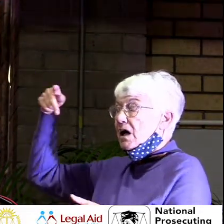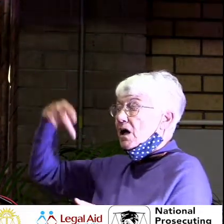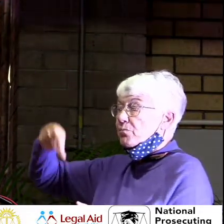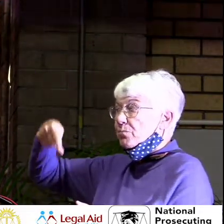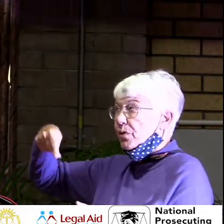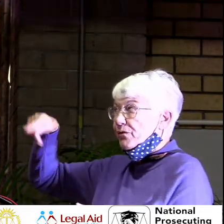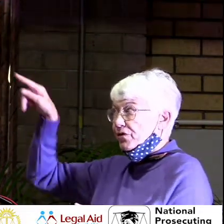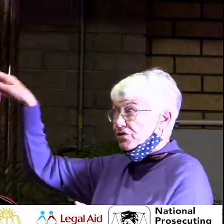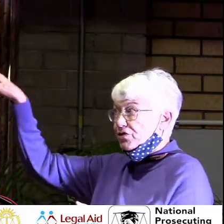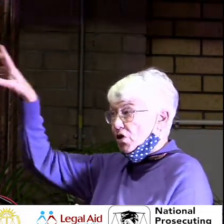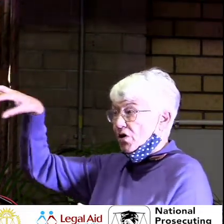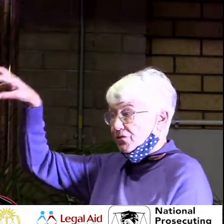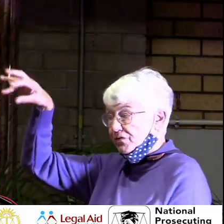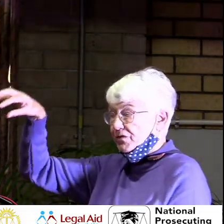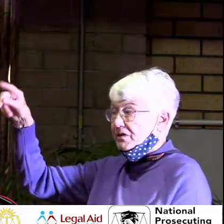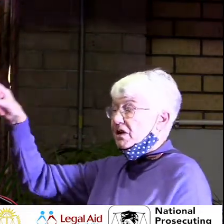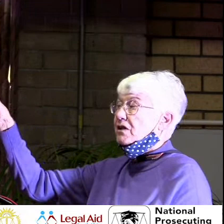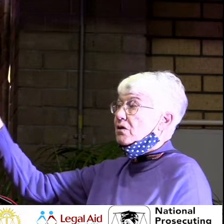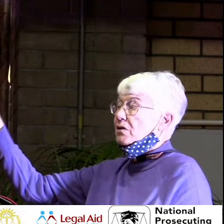every day and night in Delft.